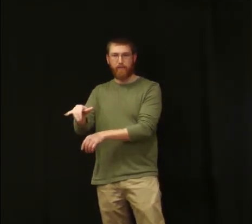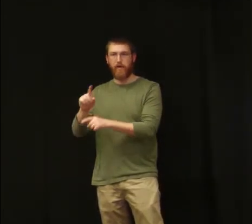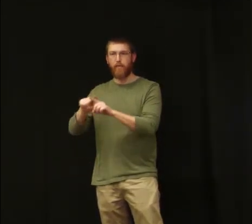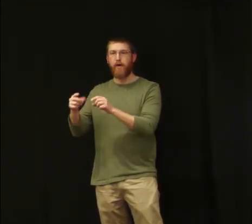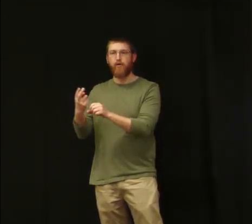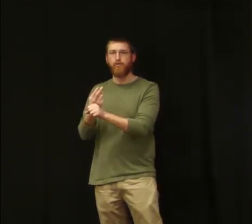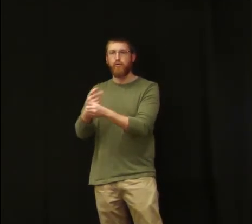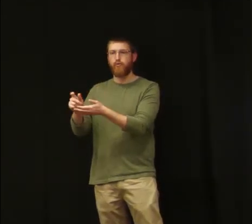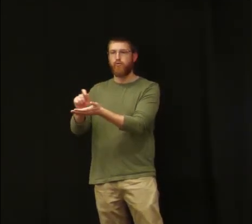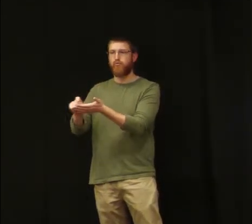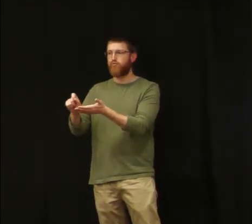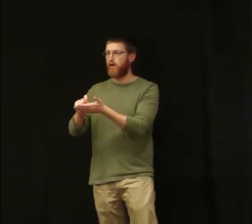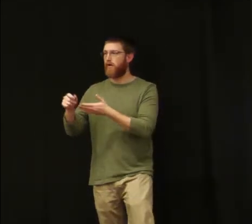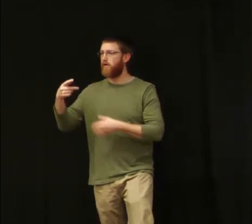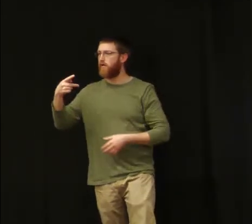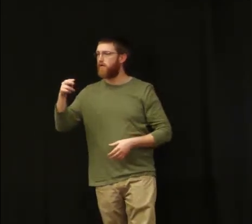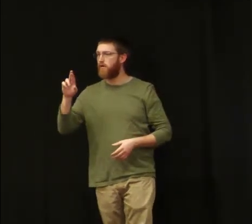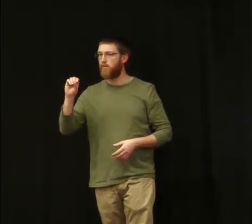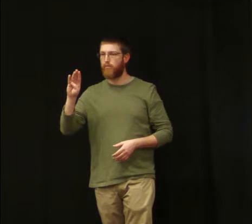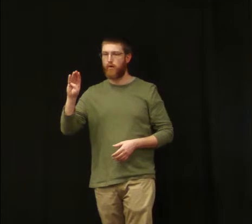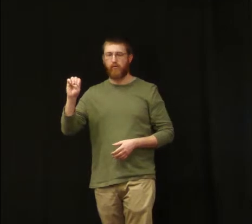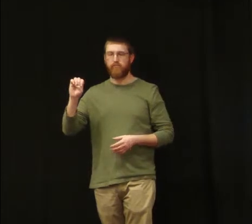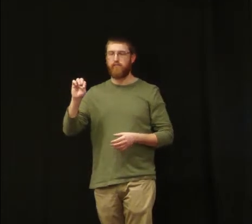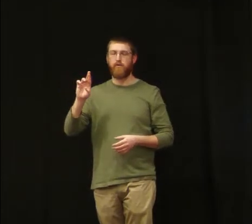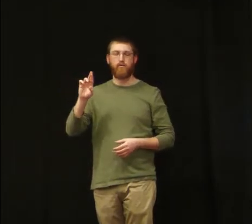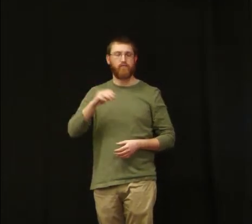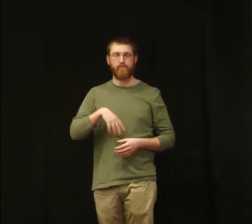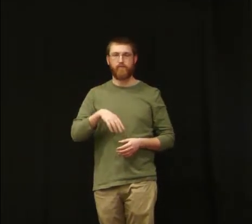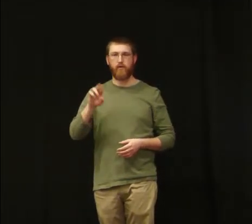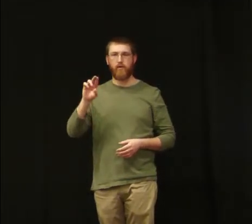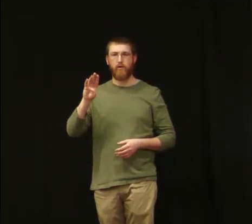writing probe, or writing rubric.